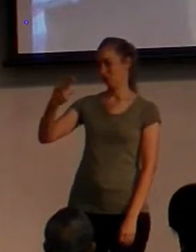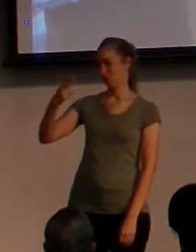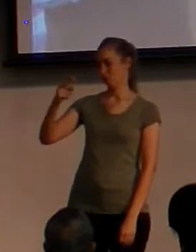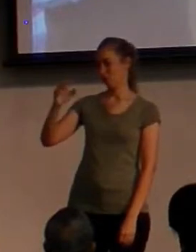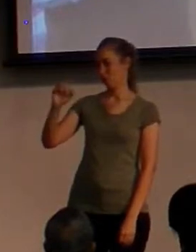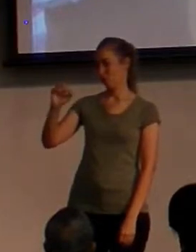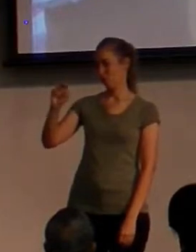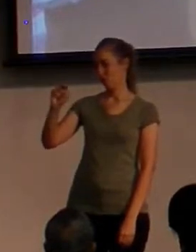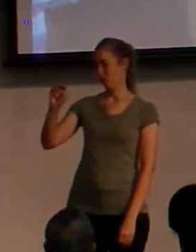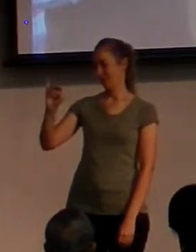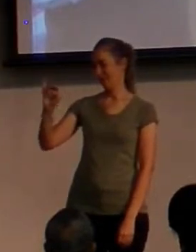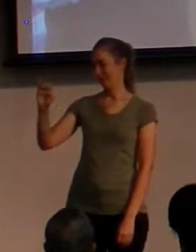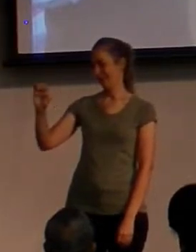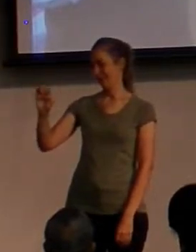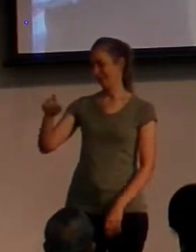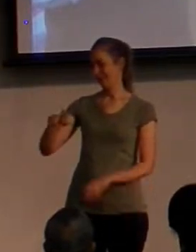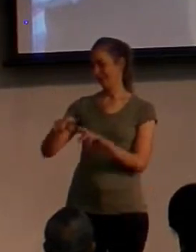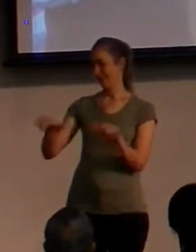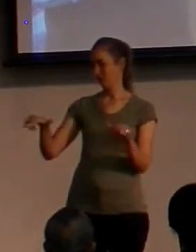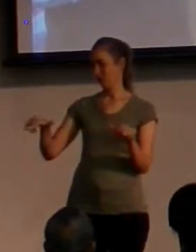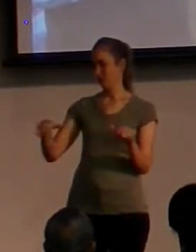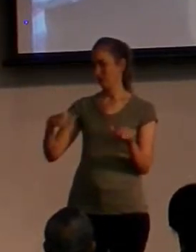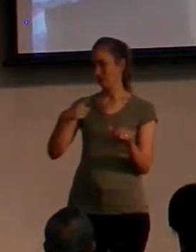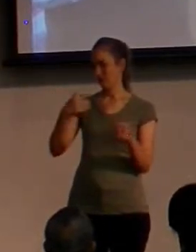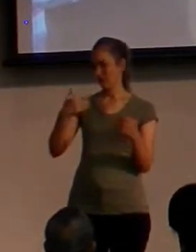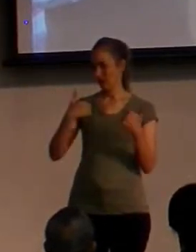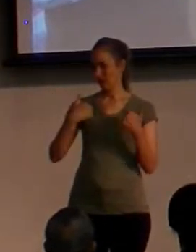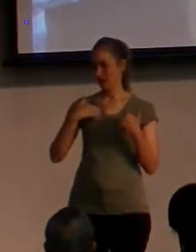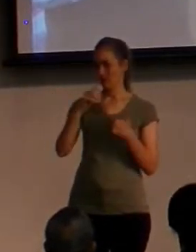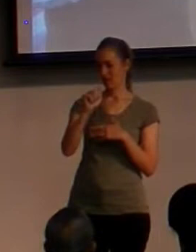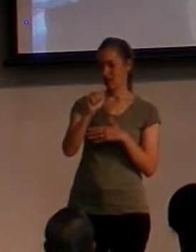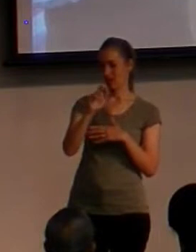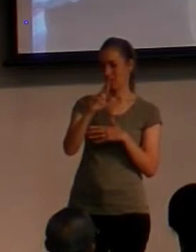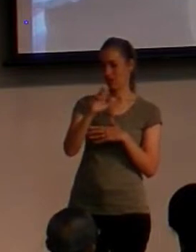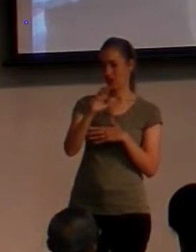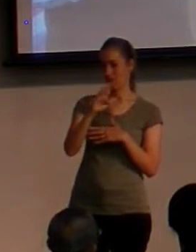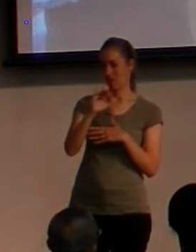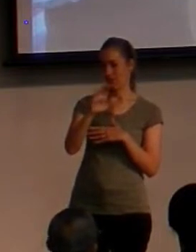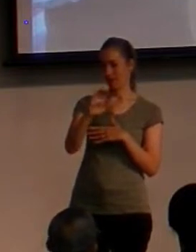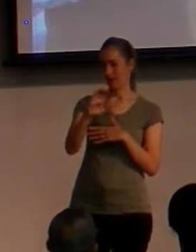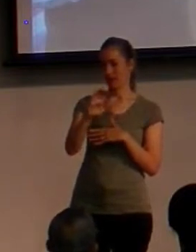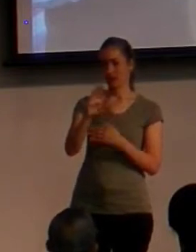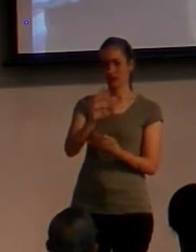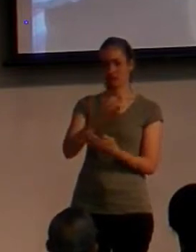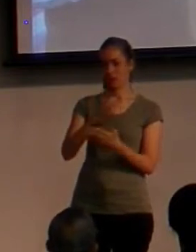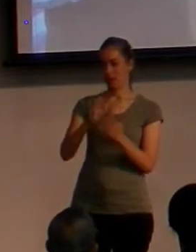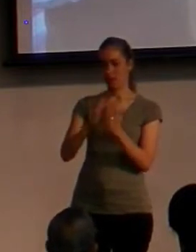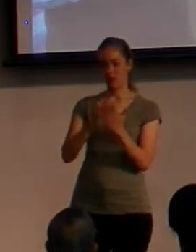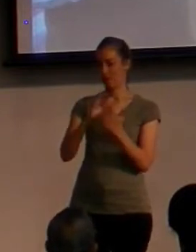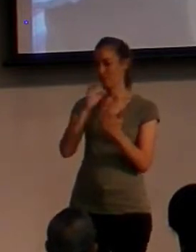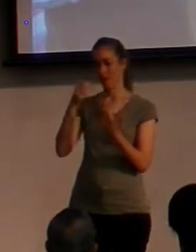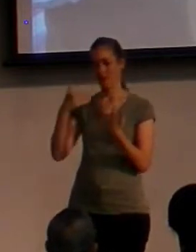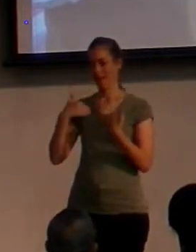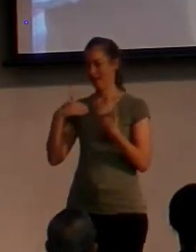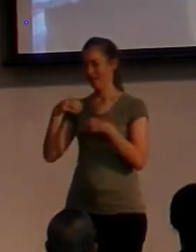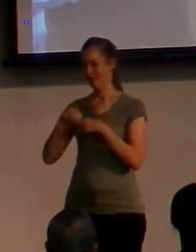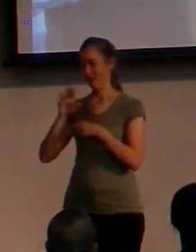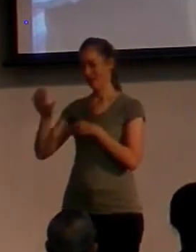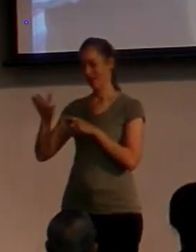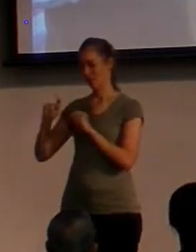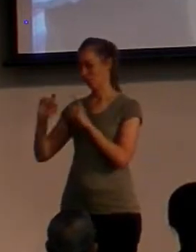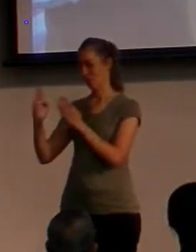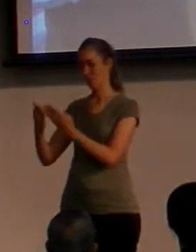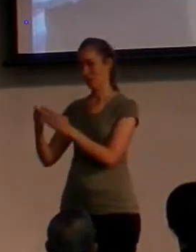Arabic is because they have an Arabic songbook, and Acholi songbooks are very rare. And so Acholi is their tribal